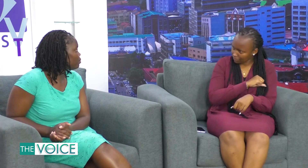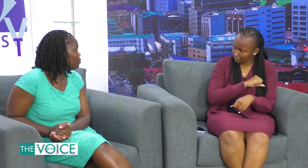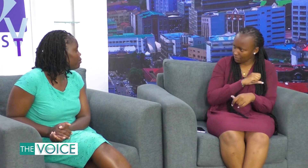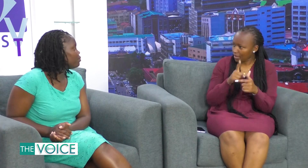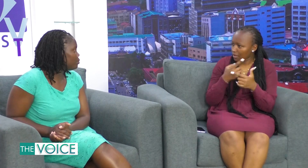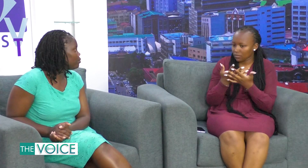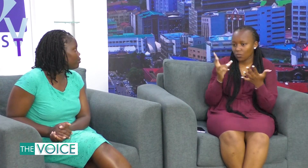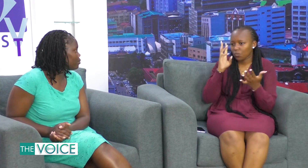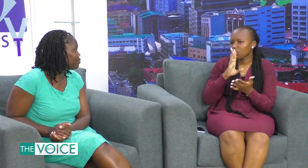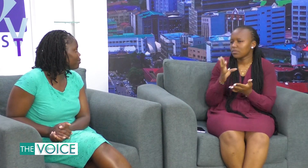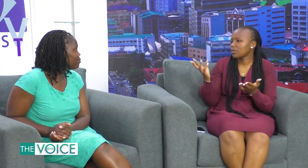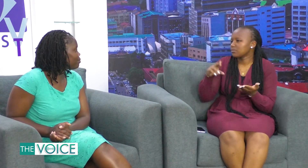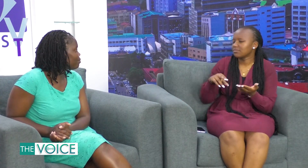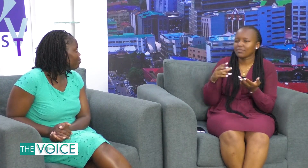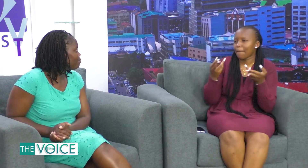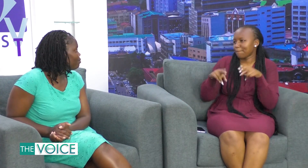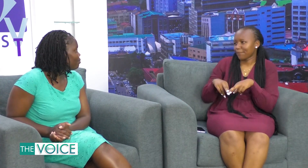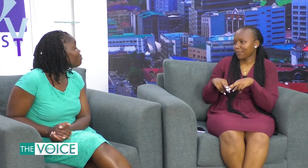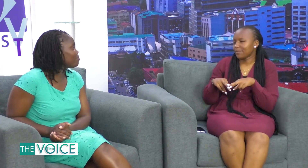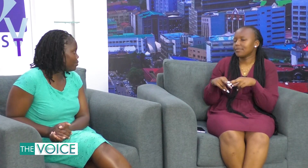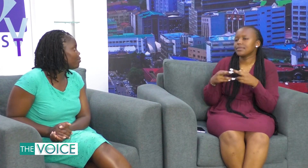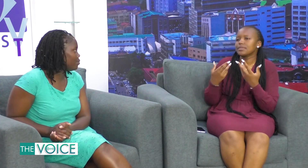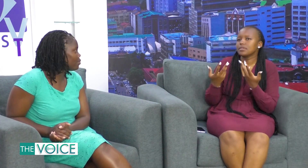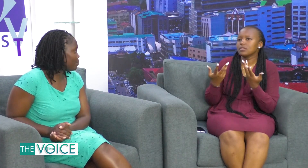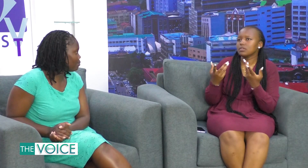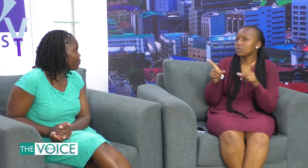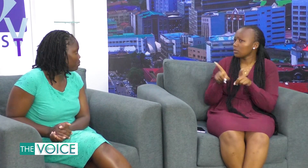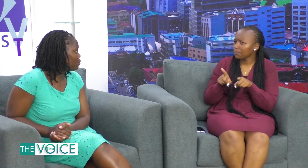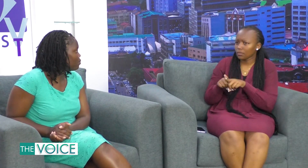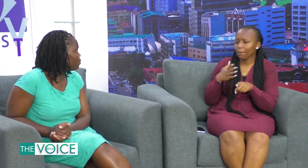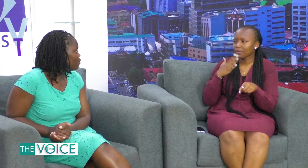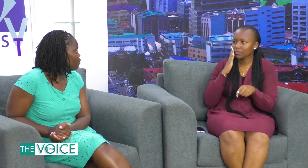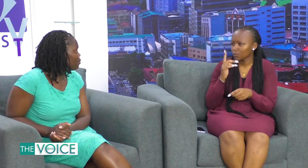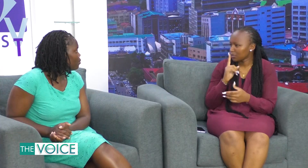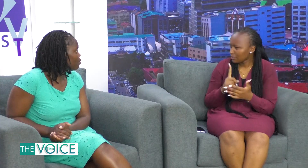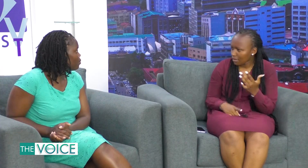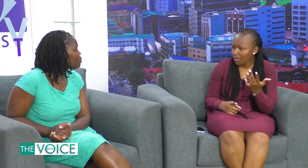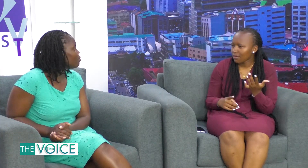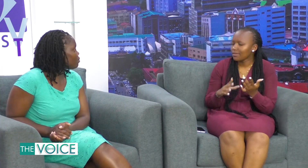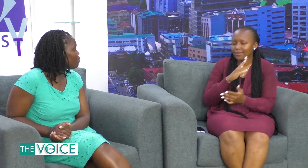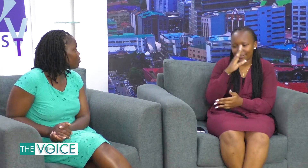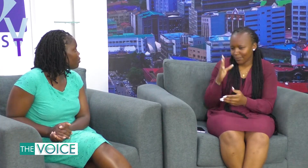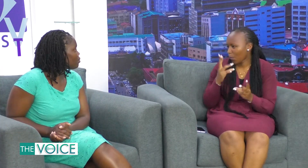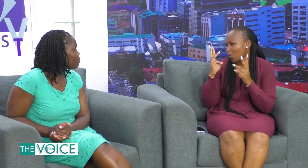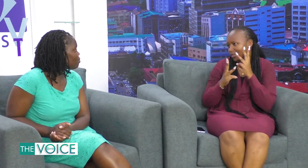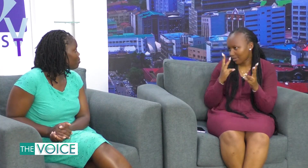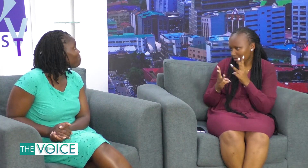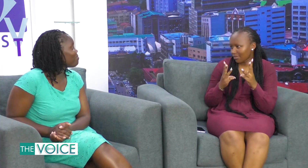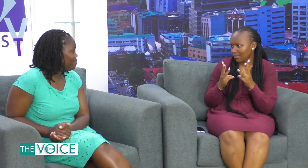So, most of the time, I'm always patient, and if anything happens, I just remember the words of